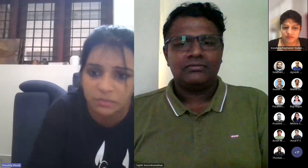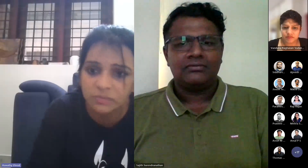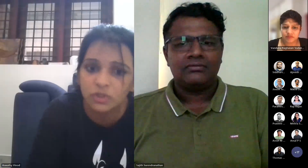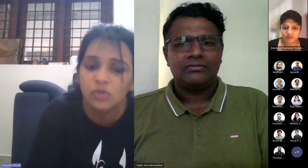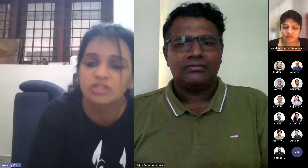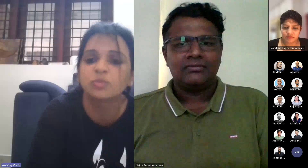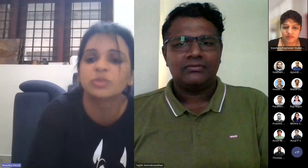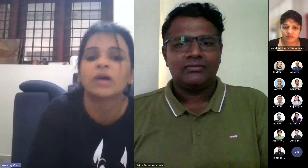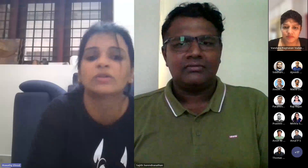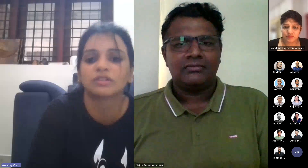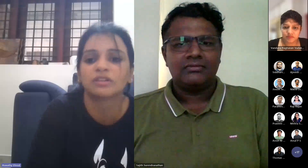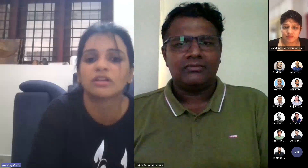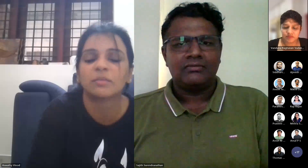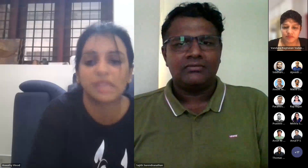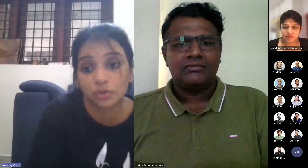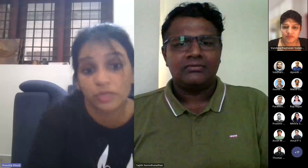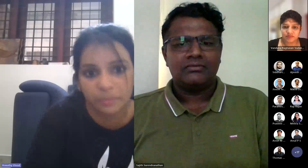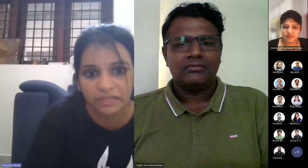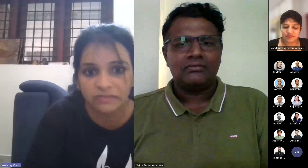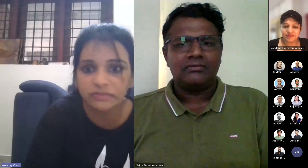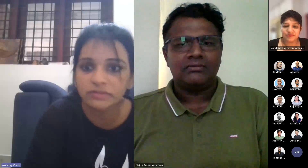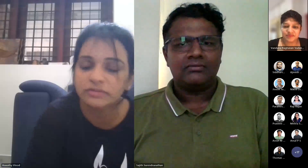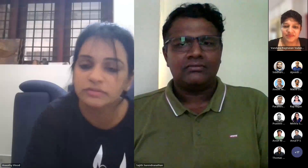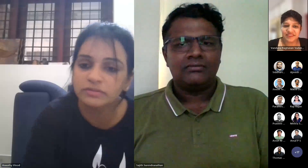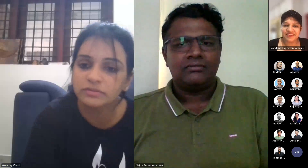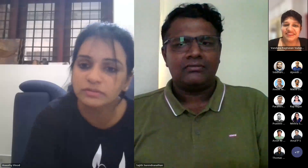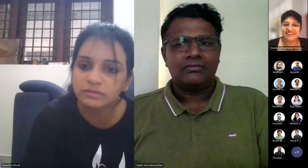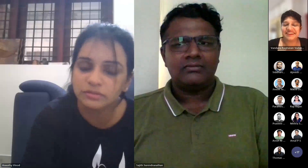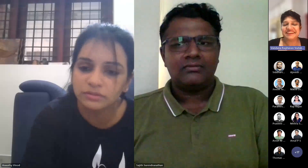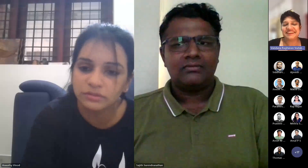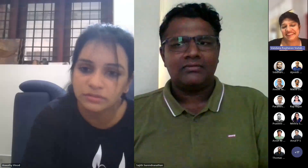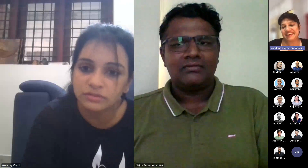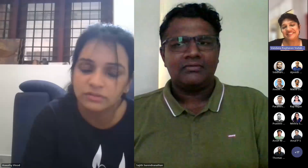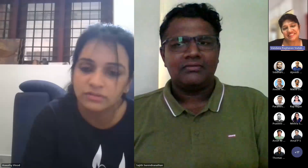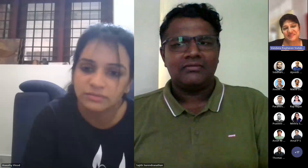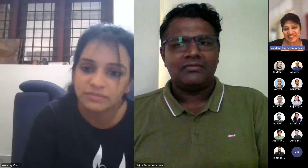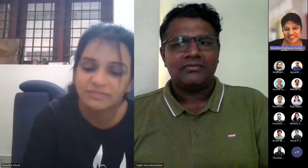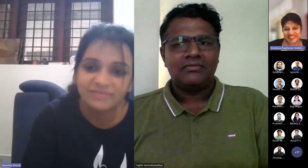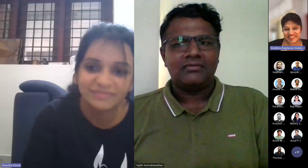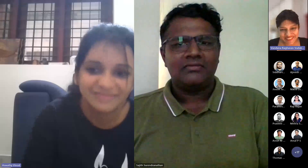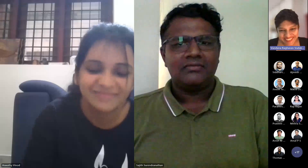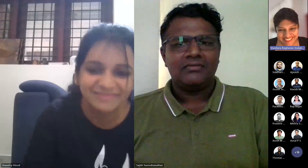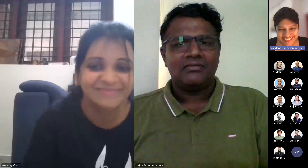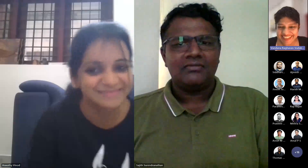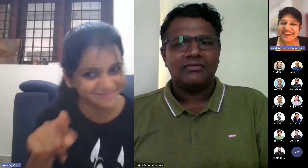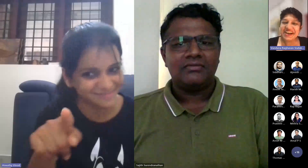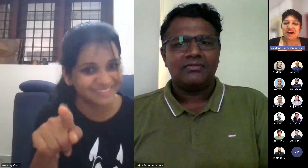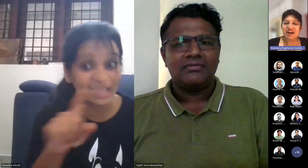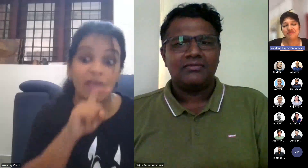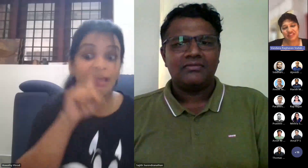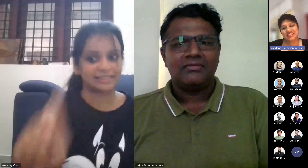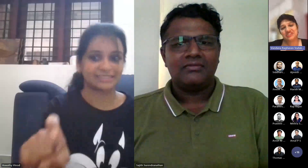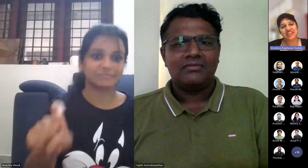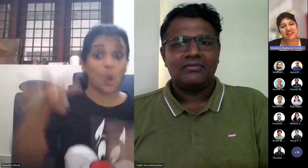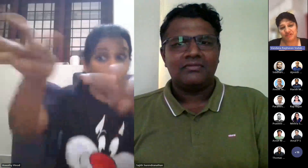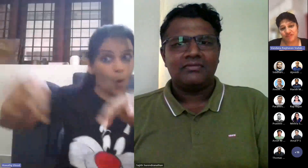make solutions without being so expensive. I think I have this question is for the audience,